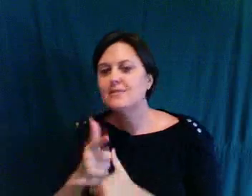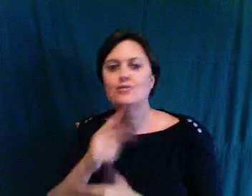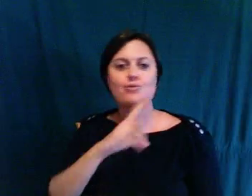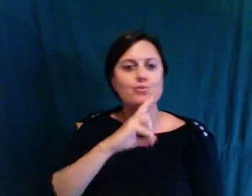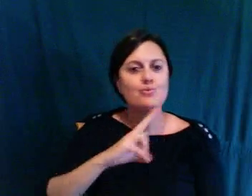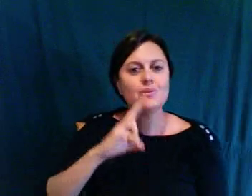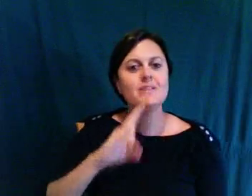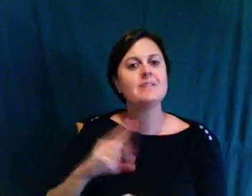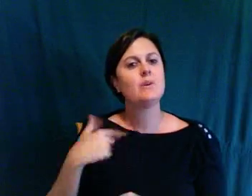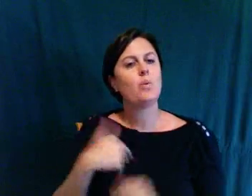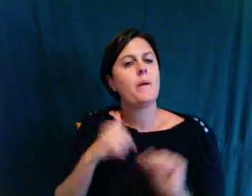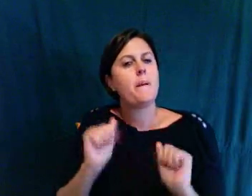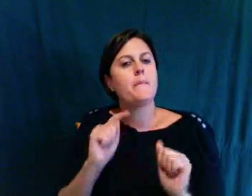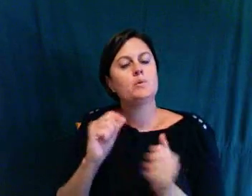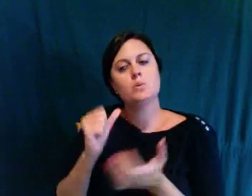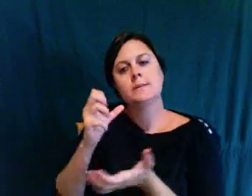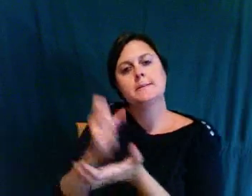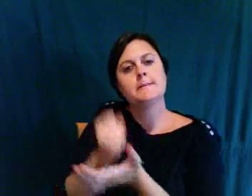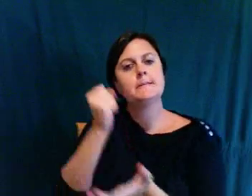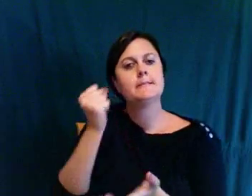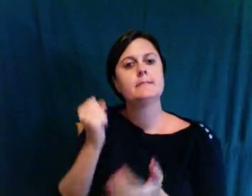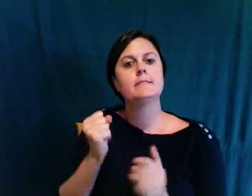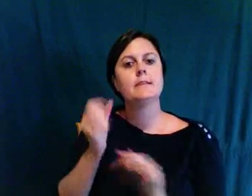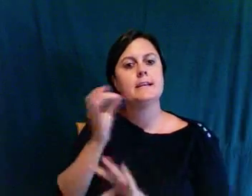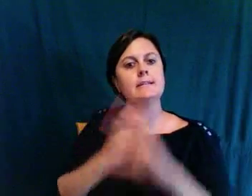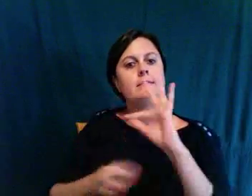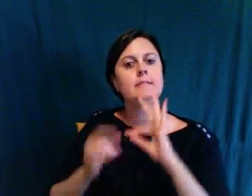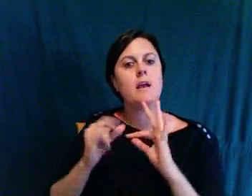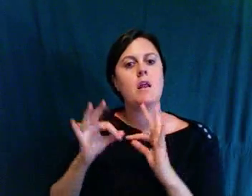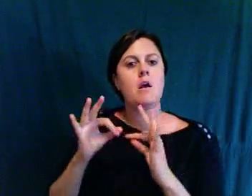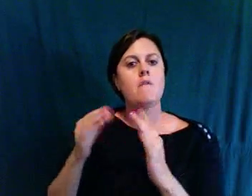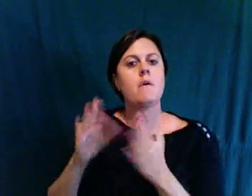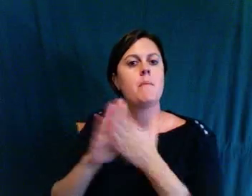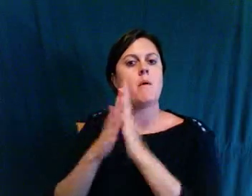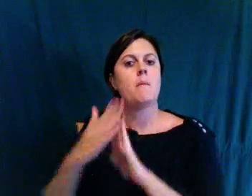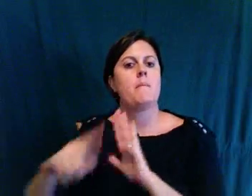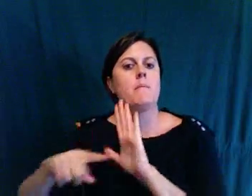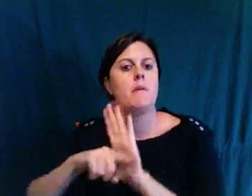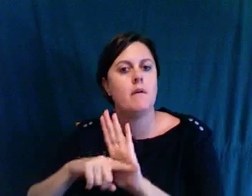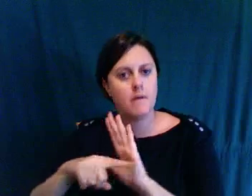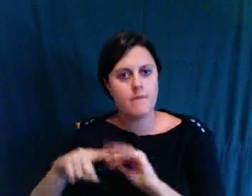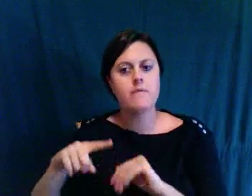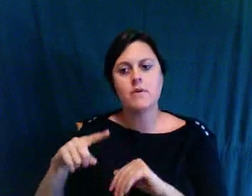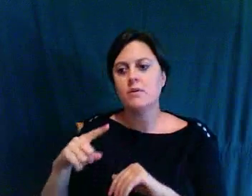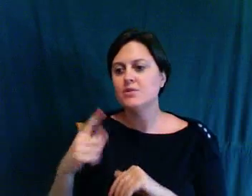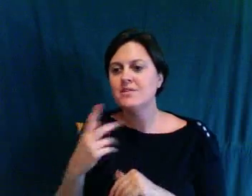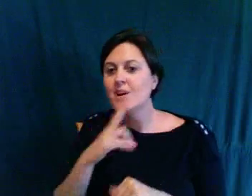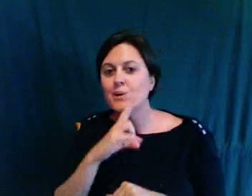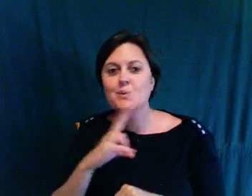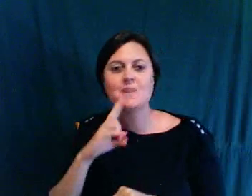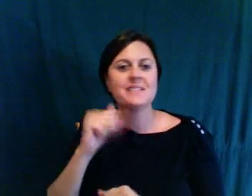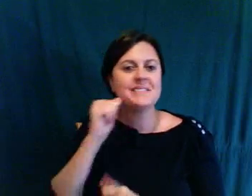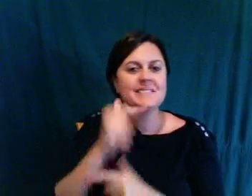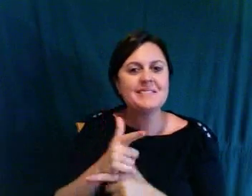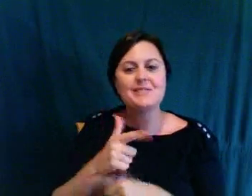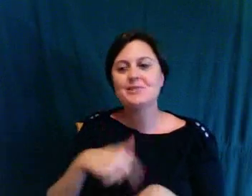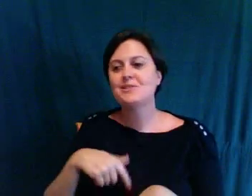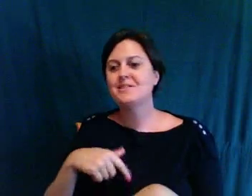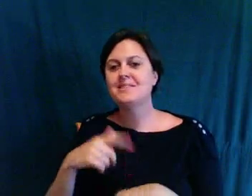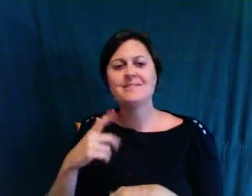not only our twinship, but just being human side by side and being able to be a mentor not only for